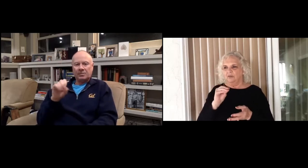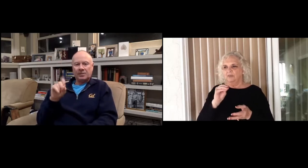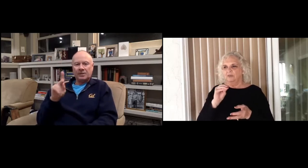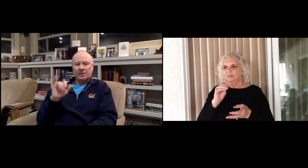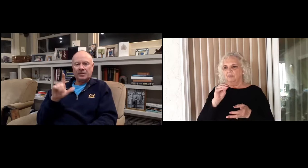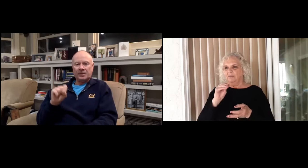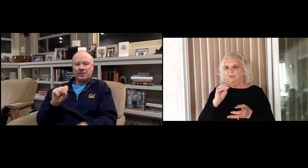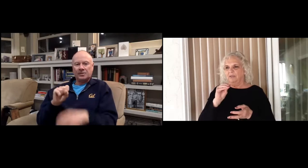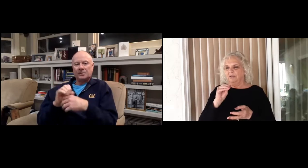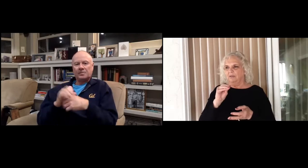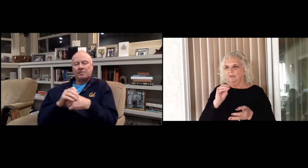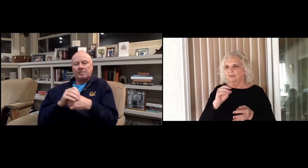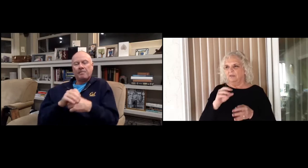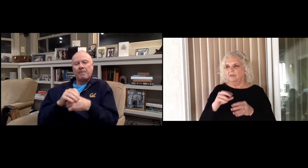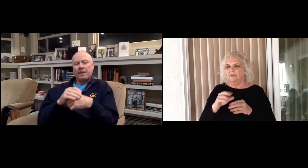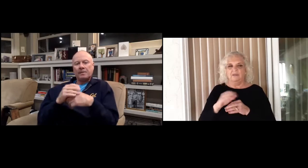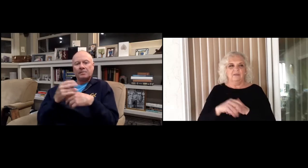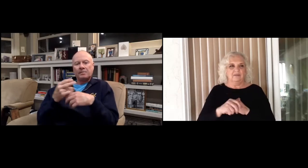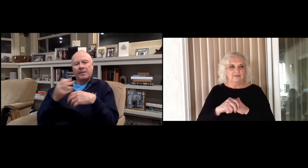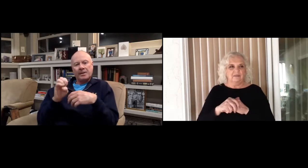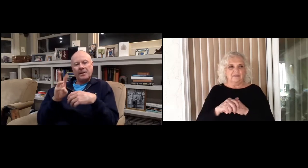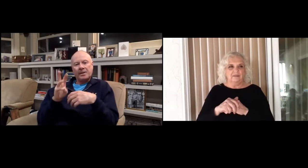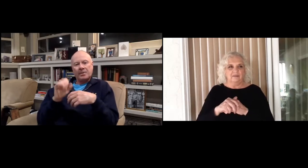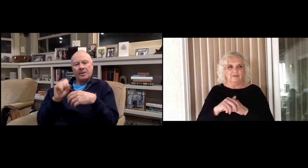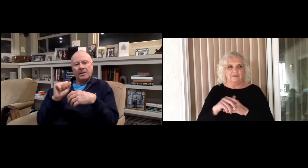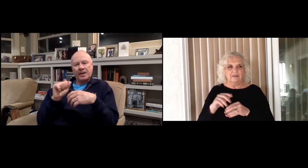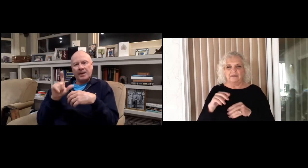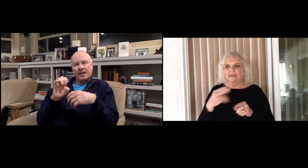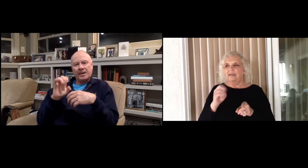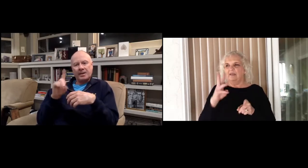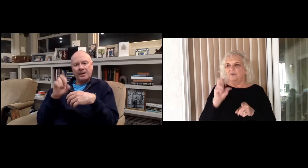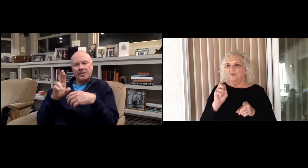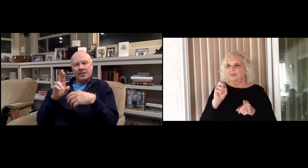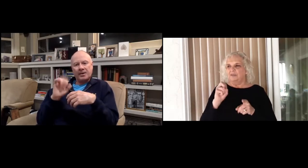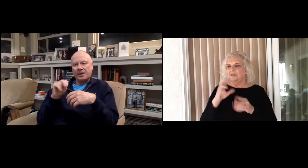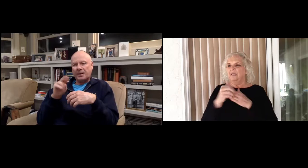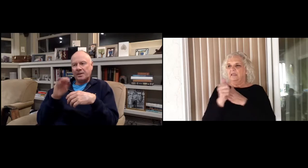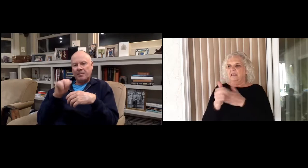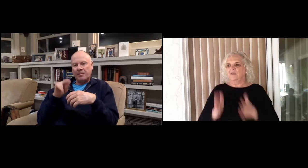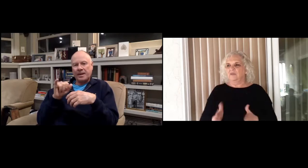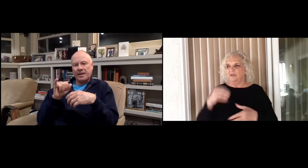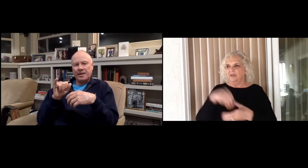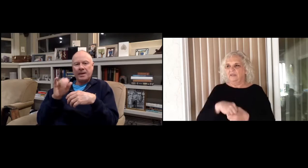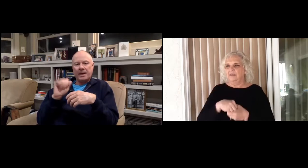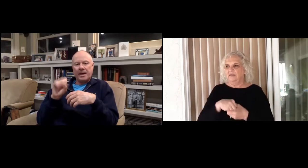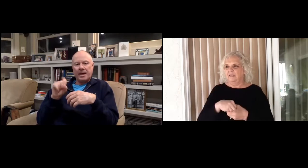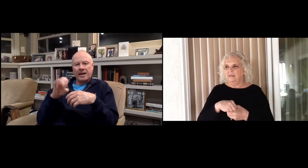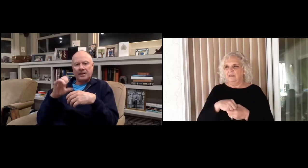leadership skills. He was a leader in